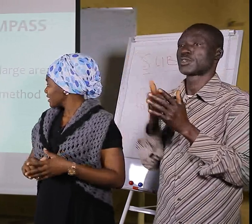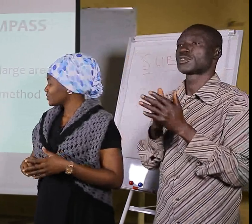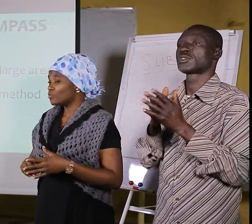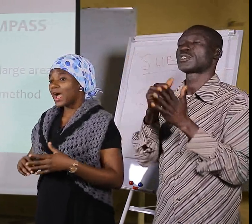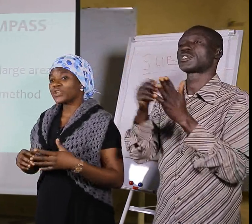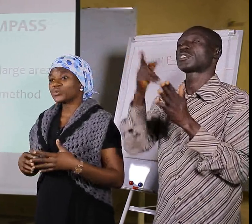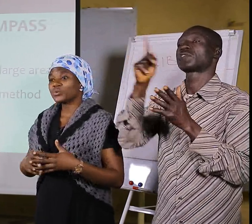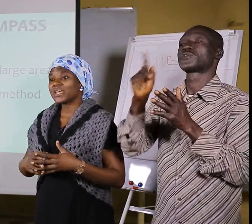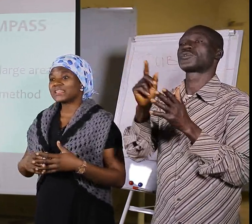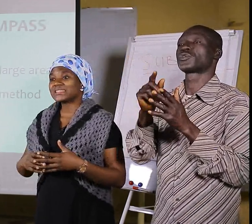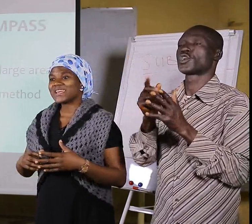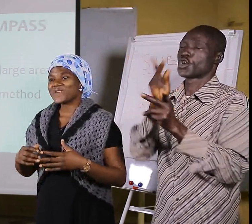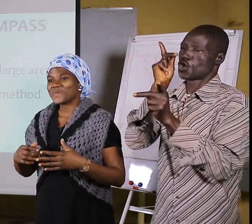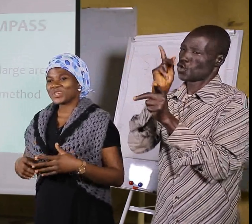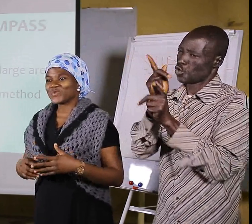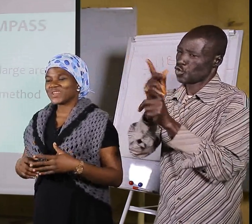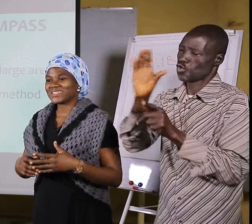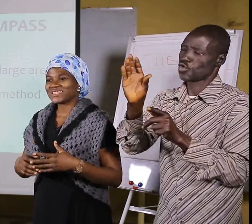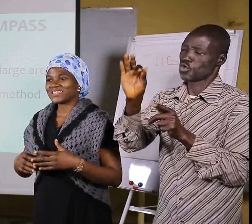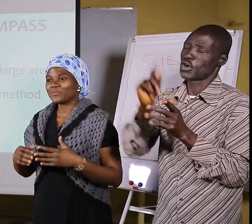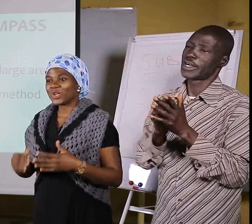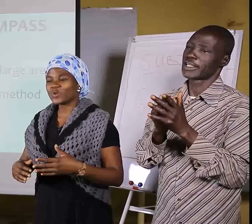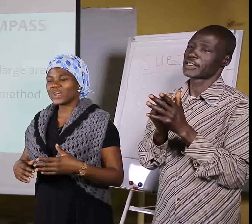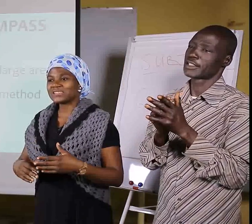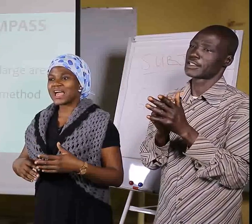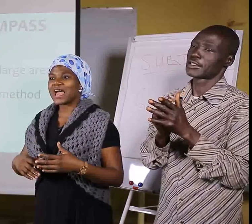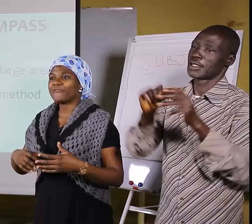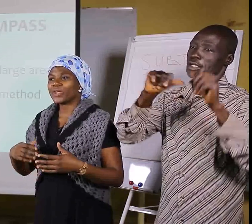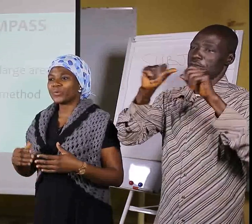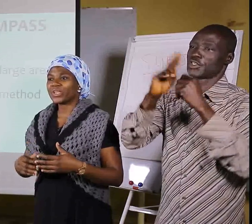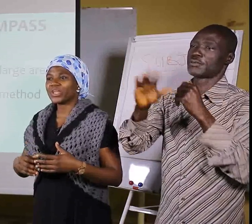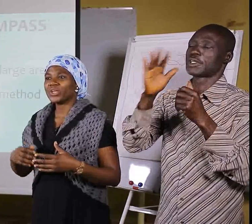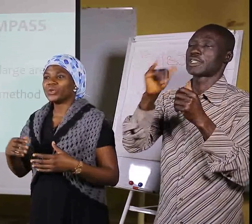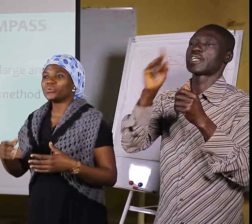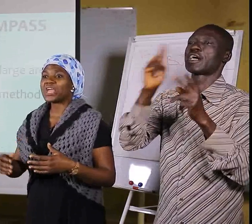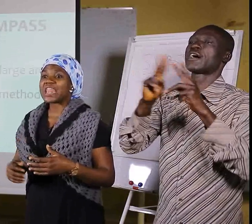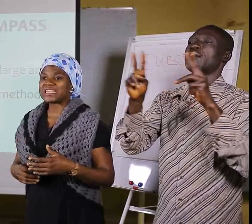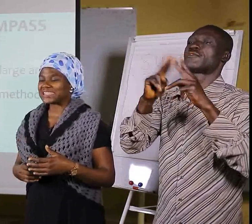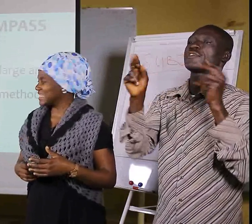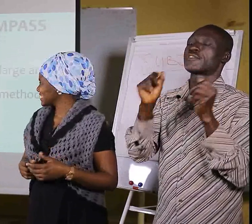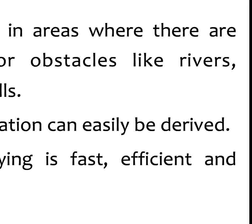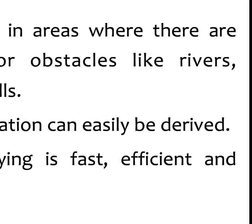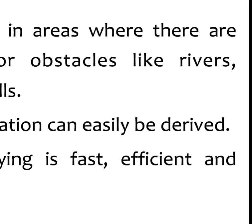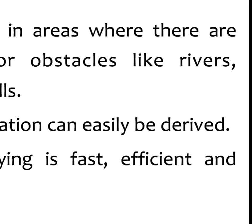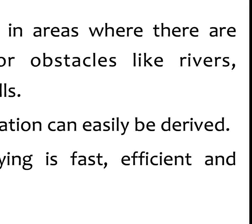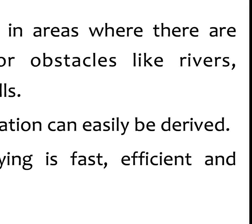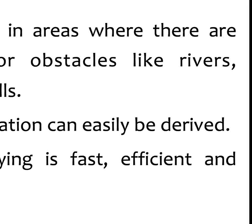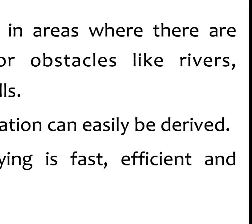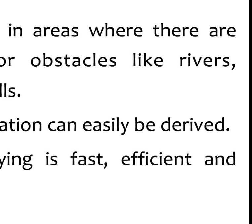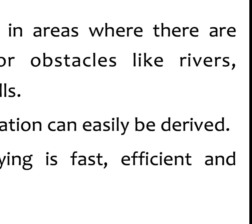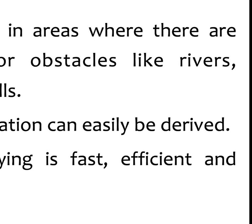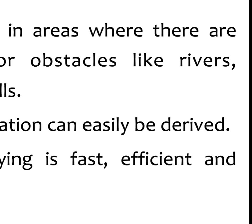it gives you accurate measurements. The measurements are very realistic. Number